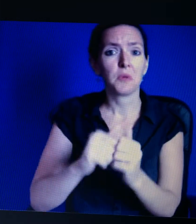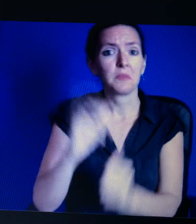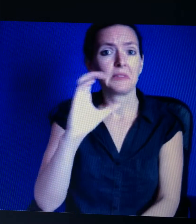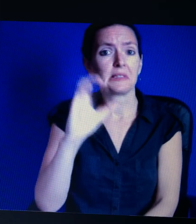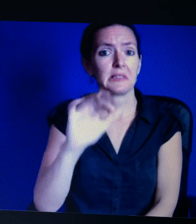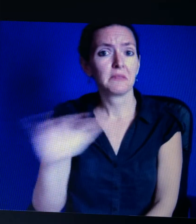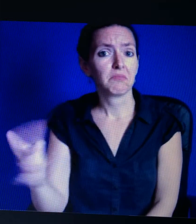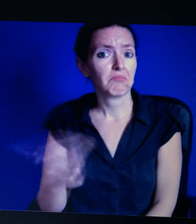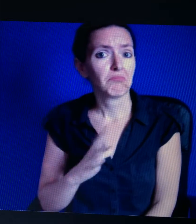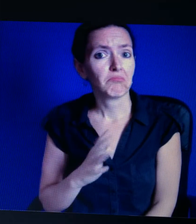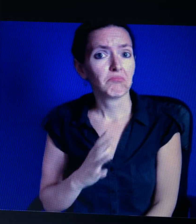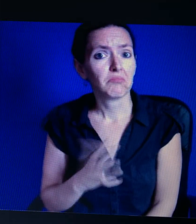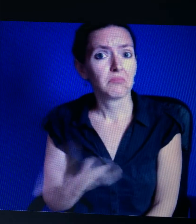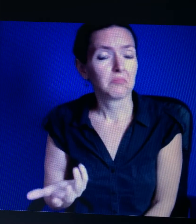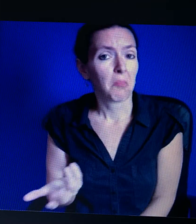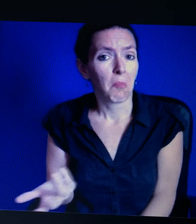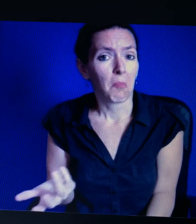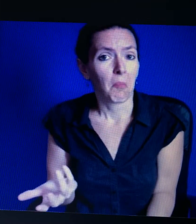know.